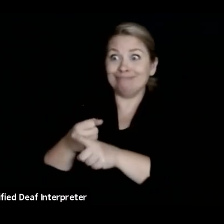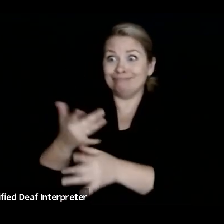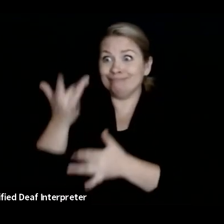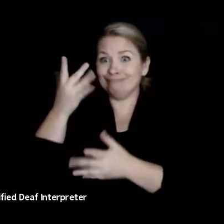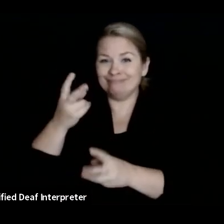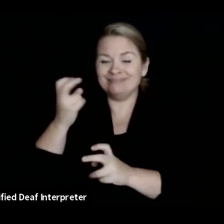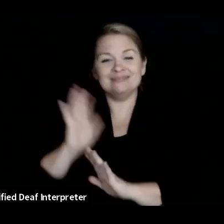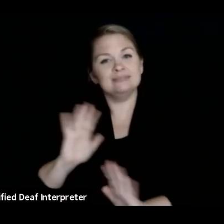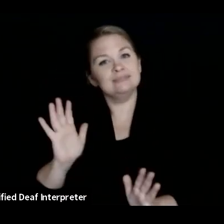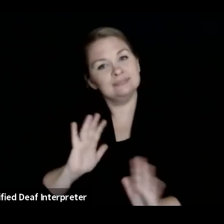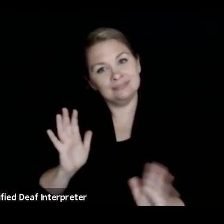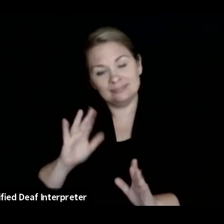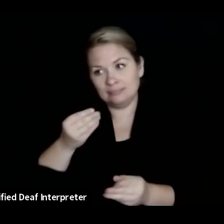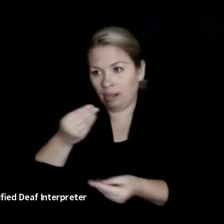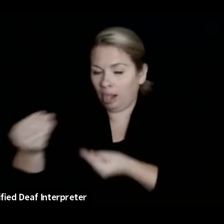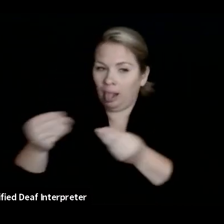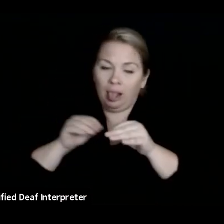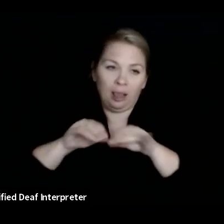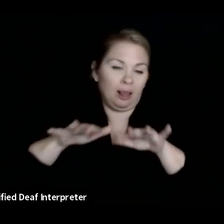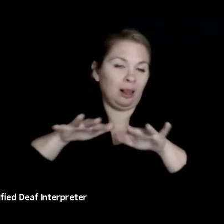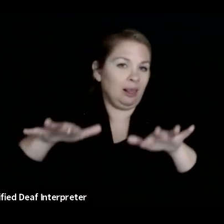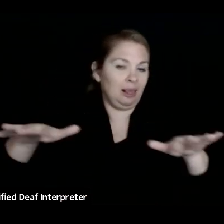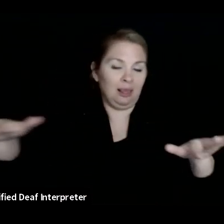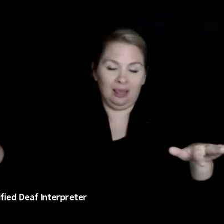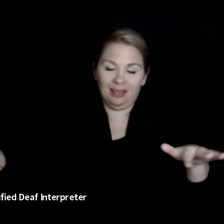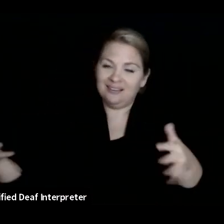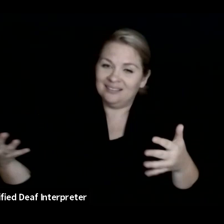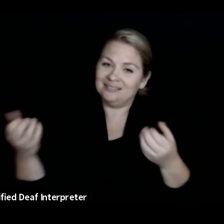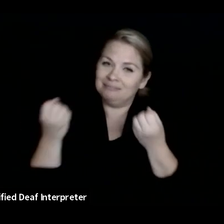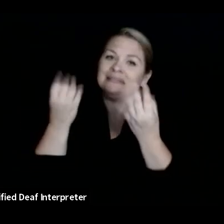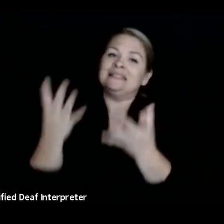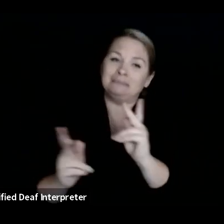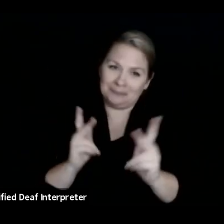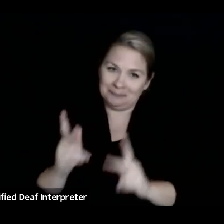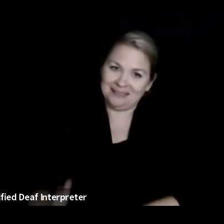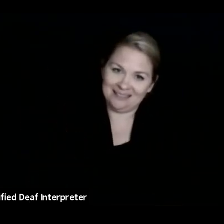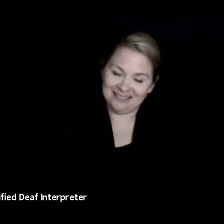working in childcare, working in healthcare. And so that is what concerns us.